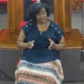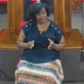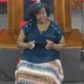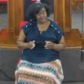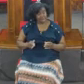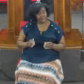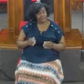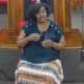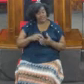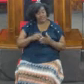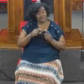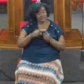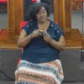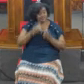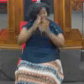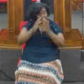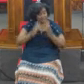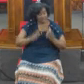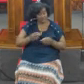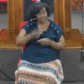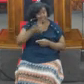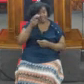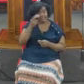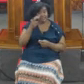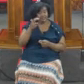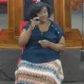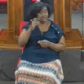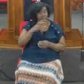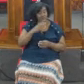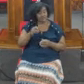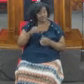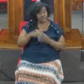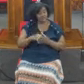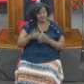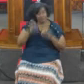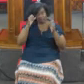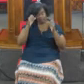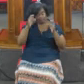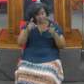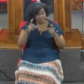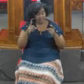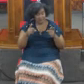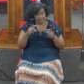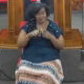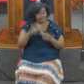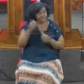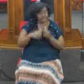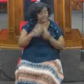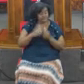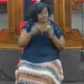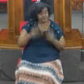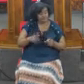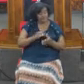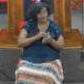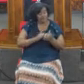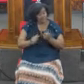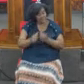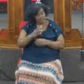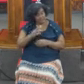house, and this house which is high shall be an astonishment to everyone that passeth by